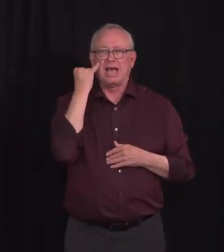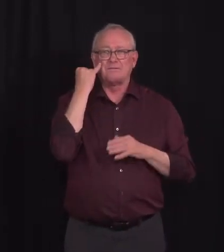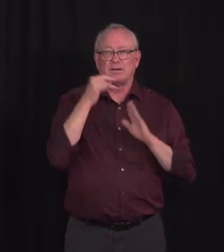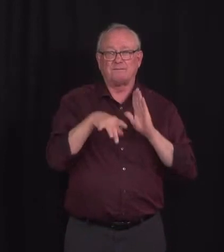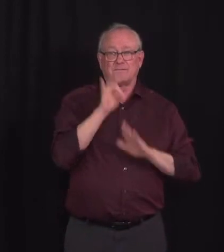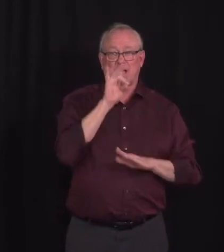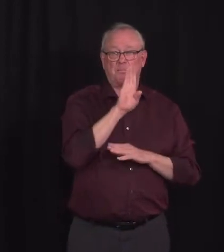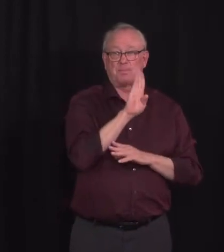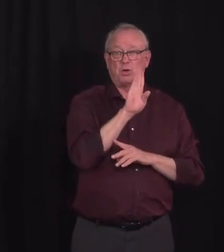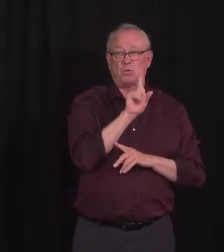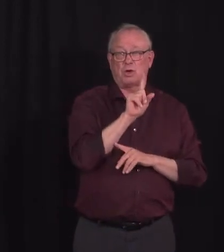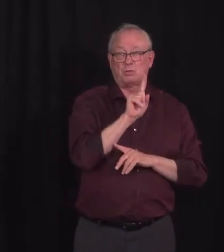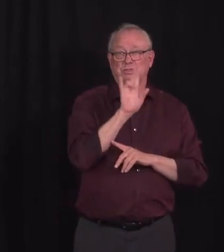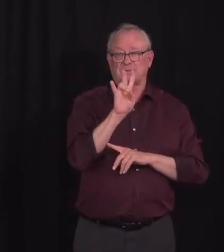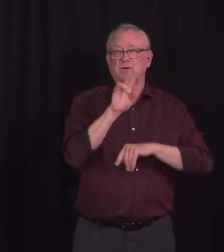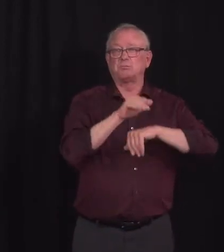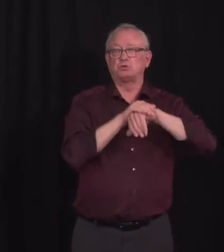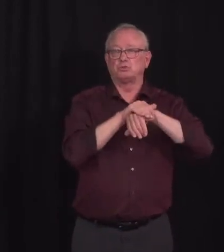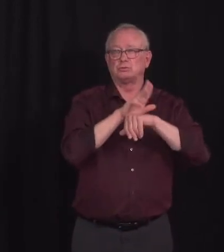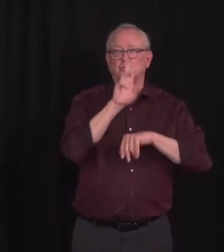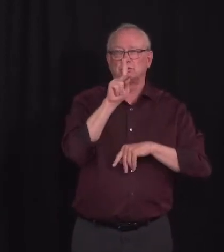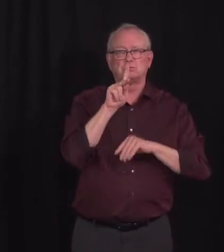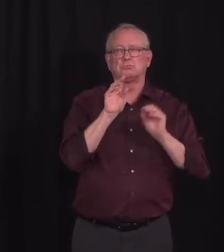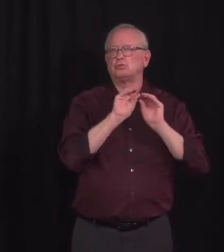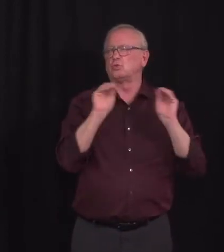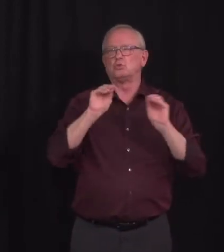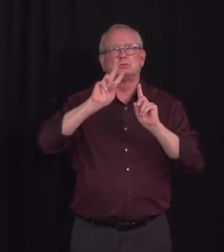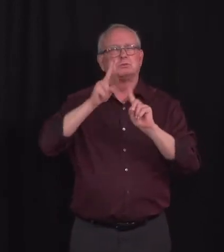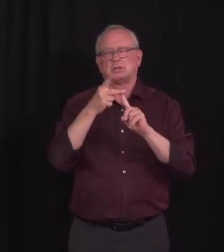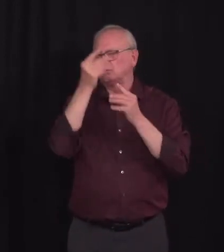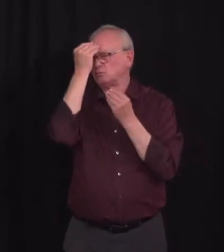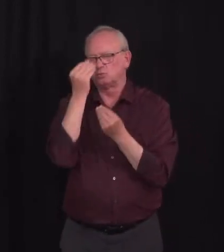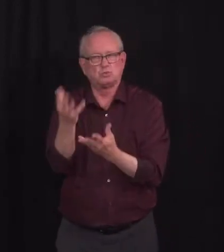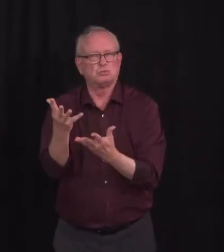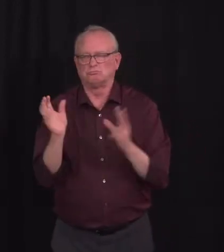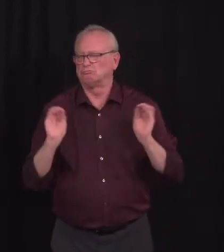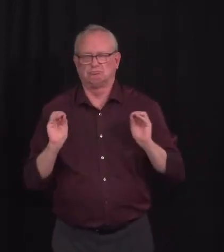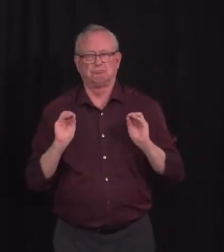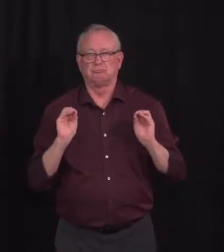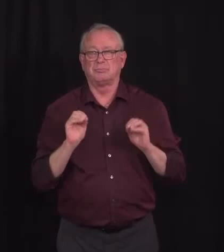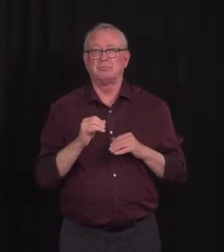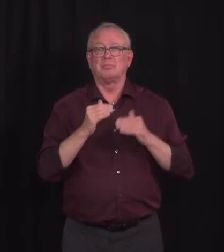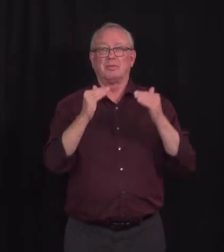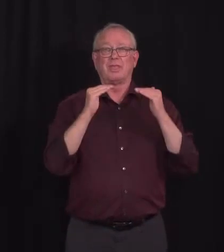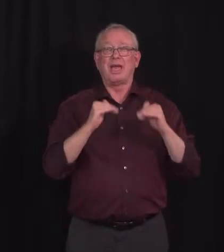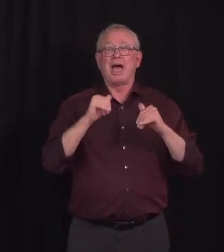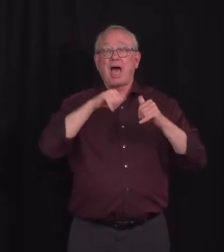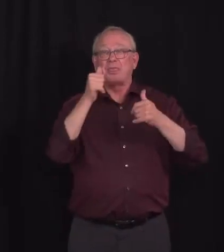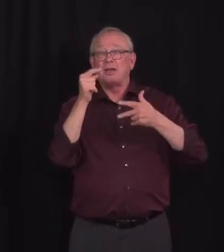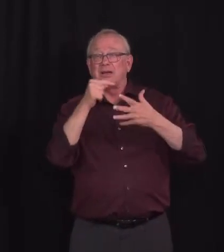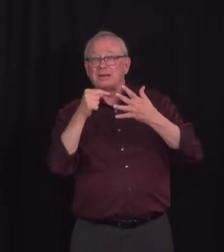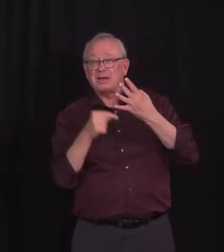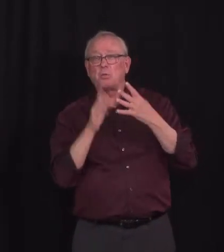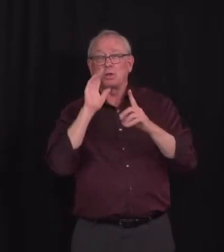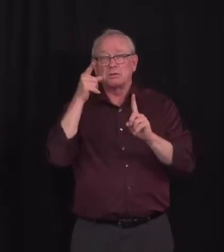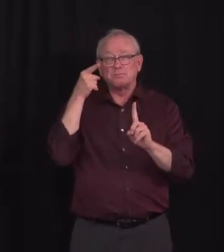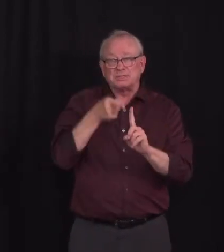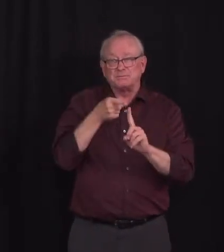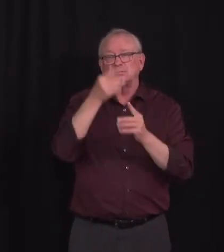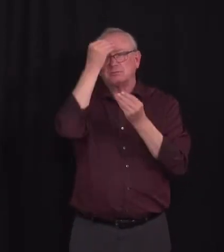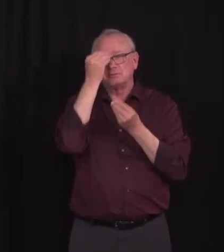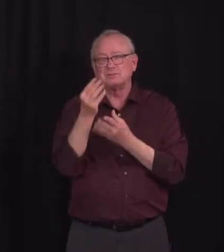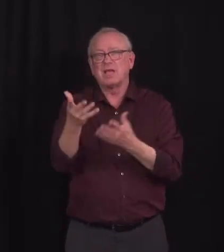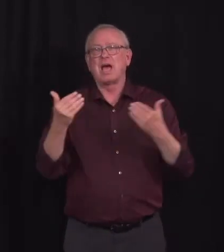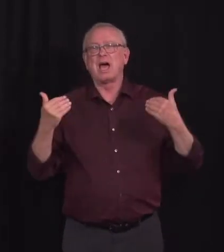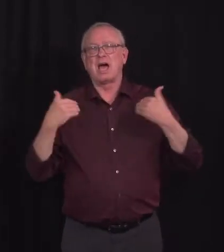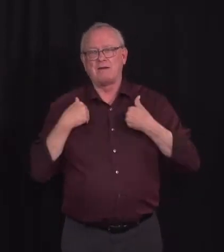variant. The second notification will allow AHS to do even more in-depth investigations to find out